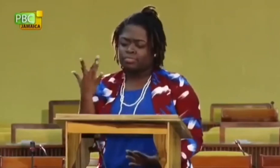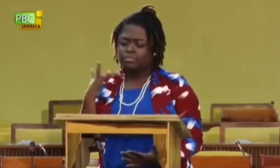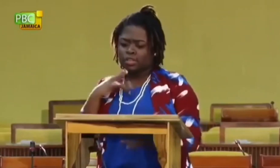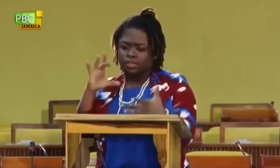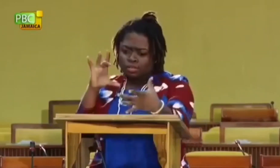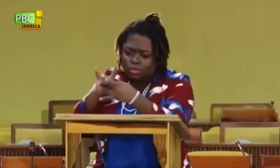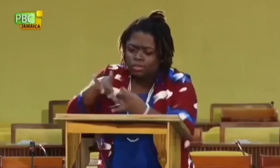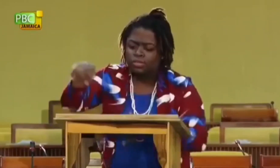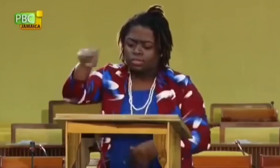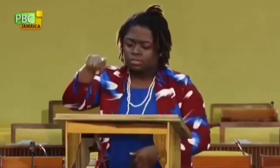them.